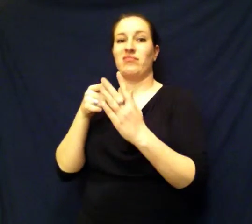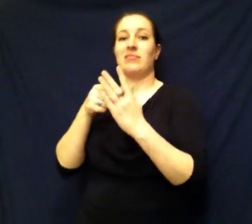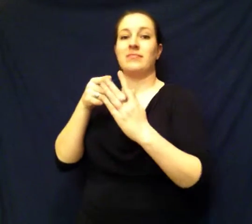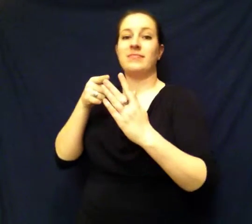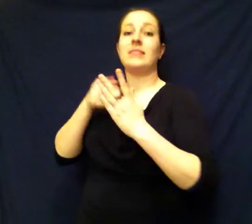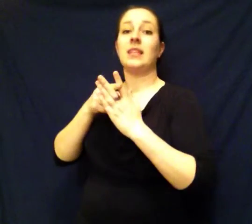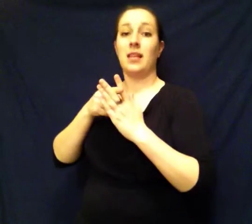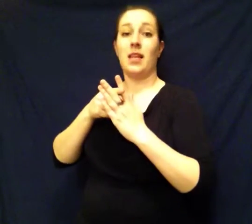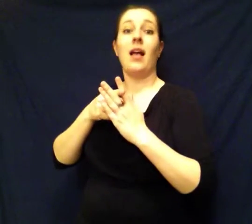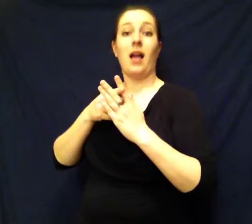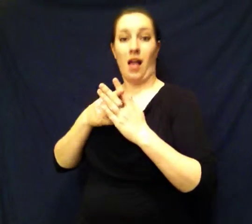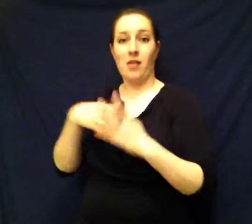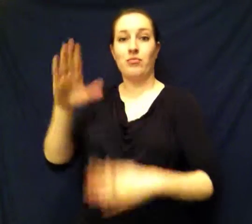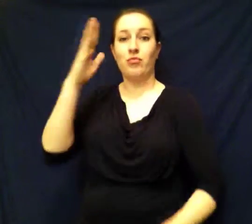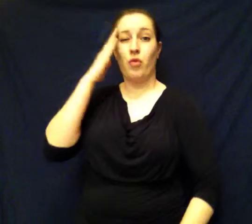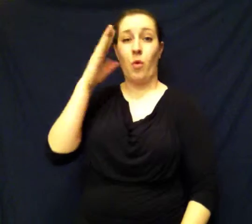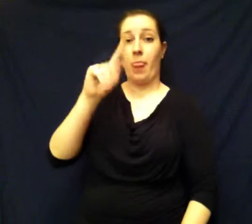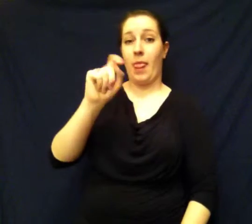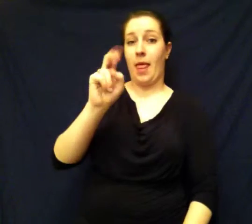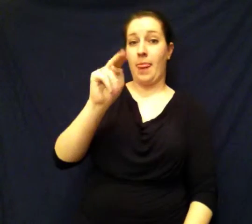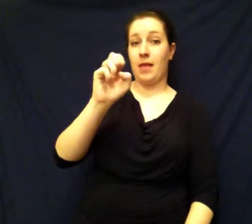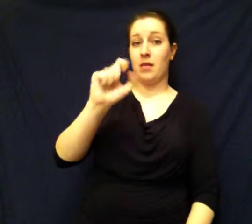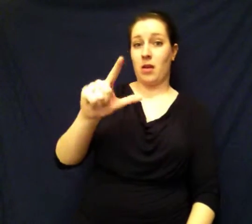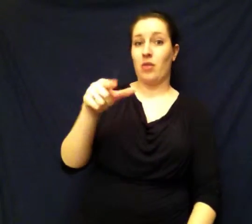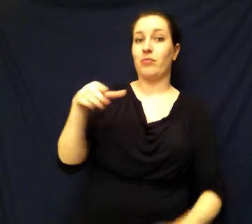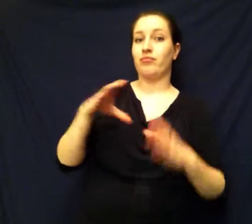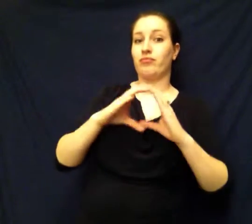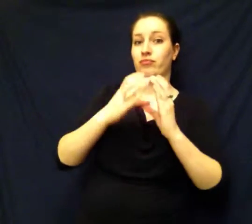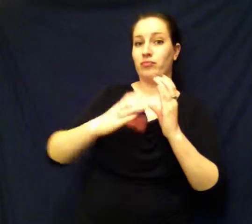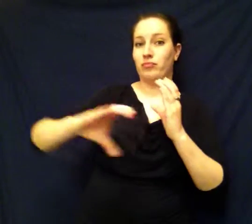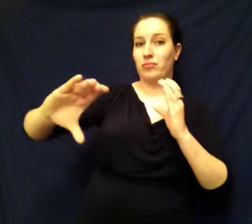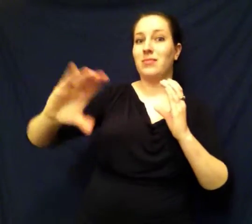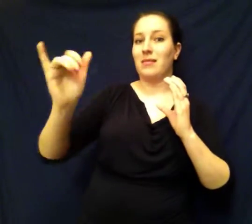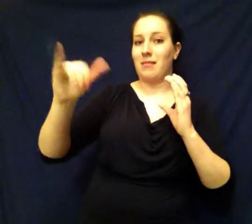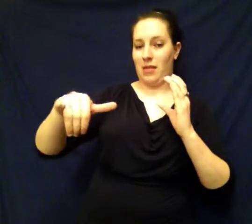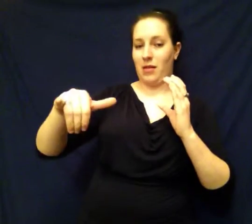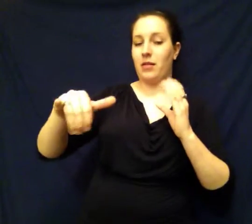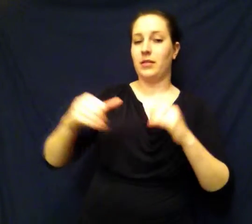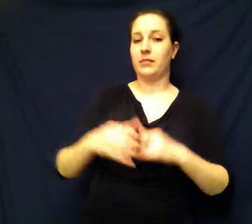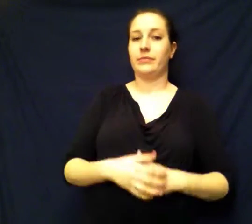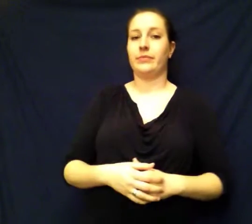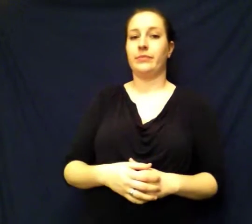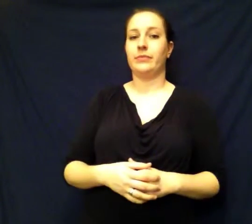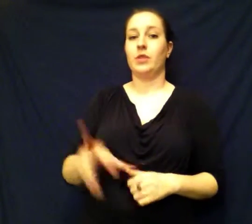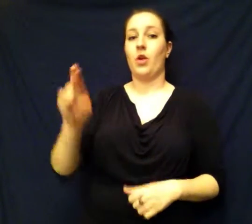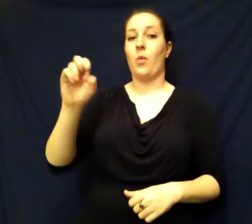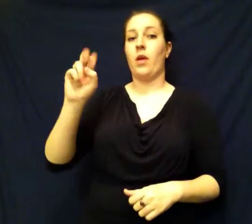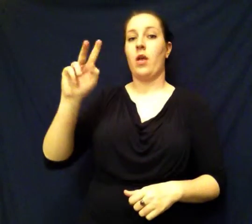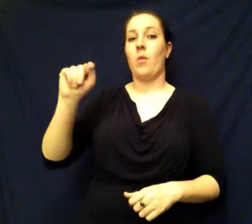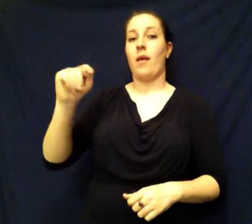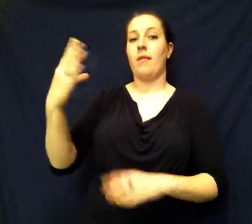there. So what we did was we rented a camera called an electric eel, and we dropped